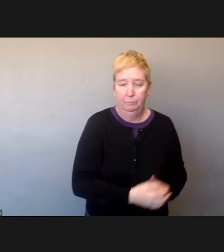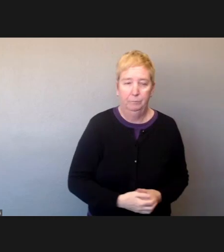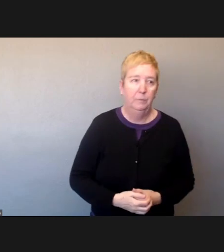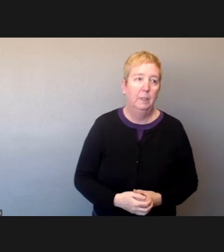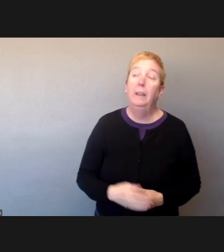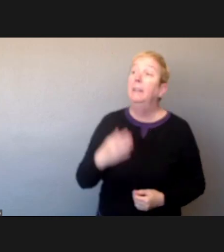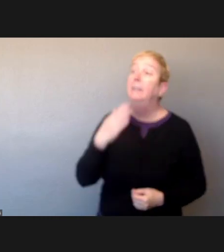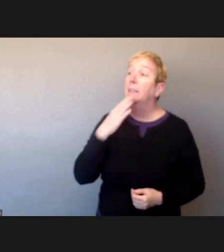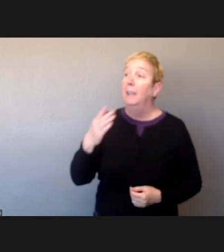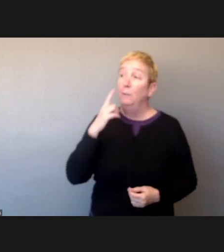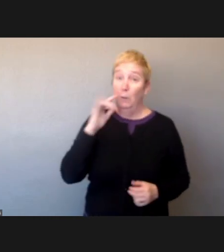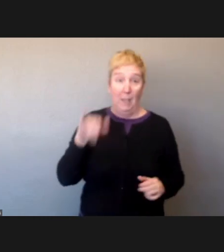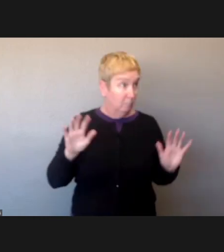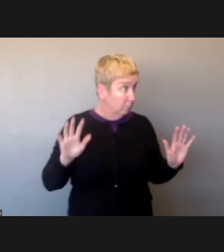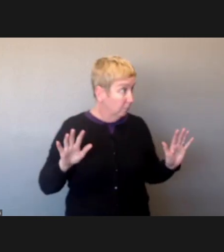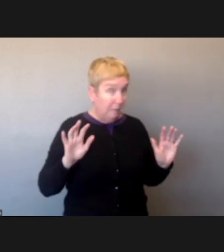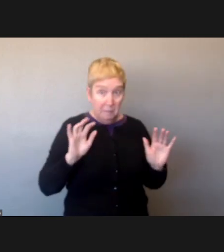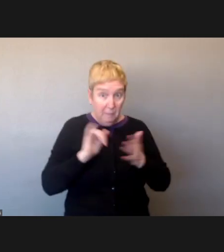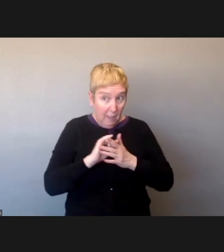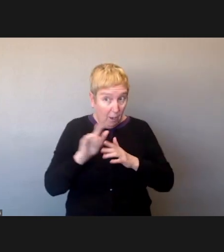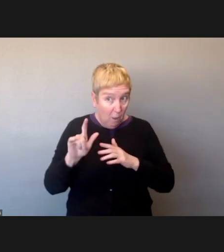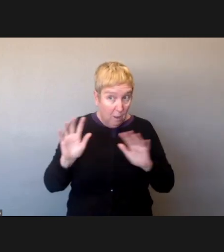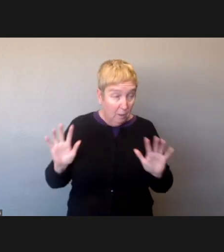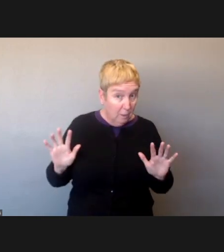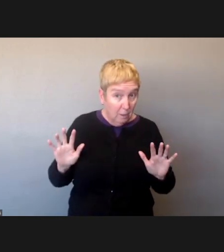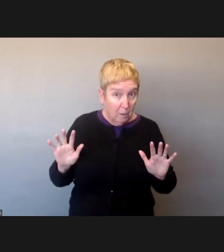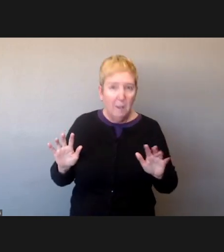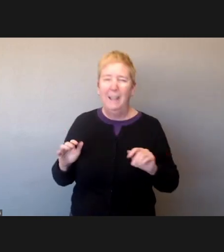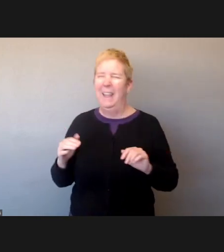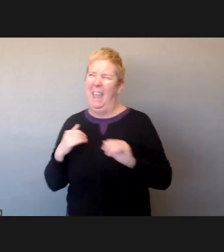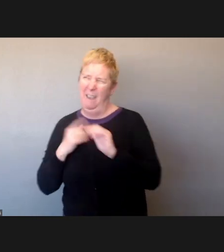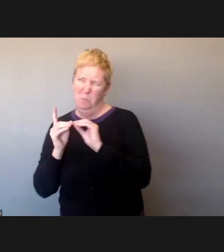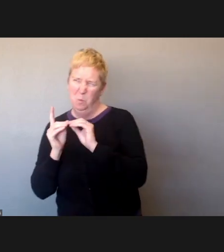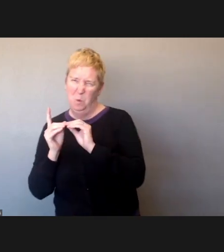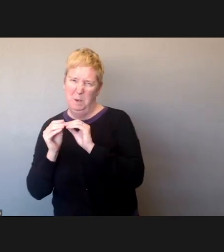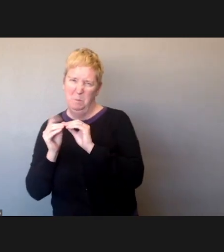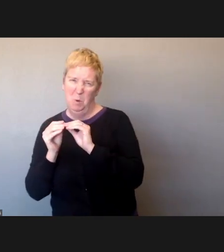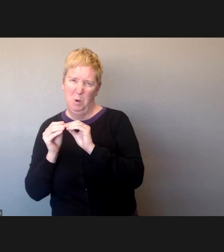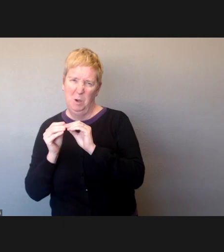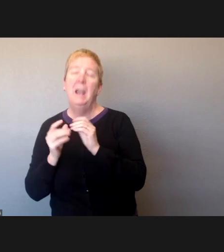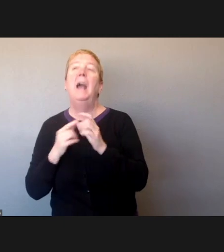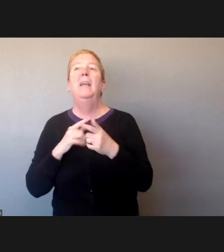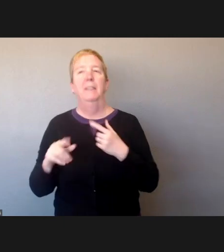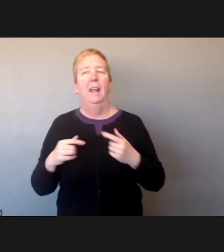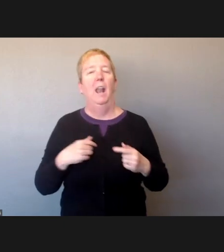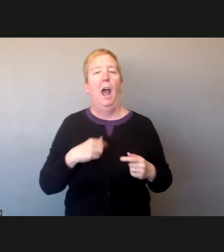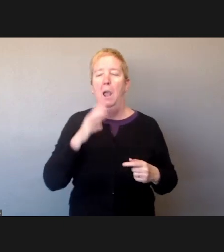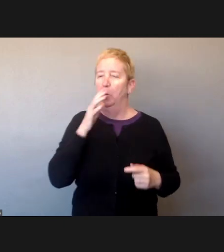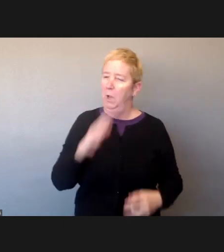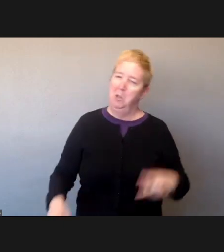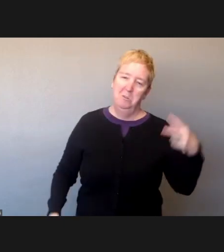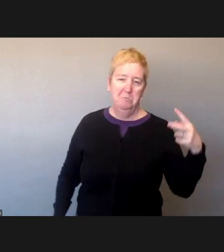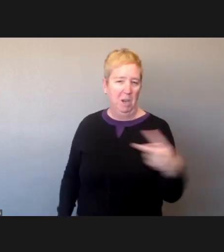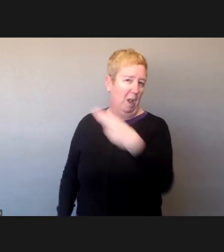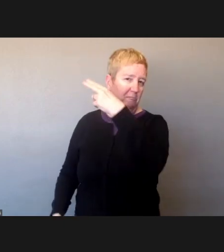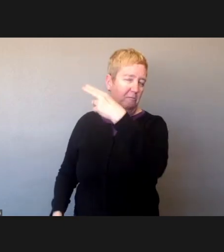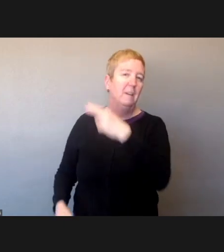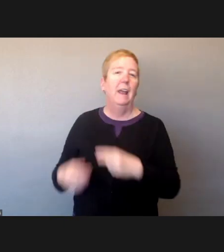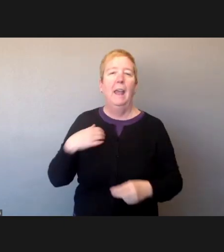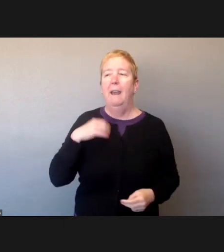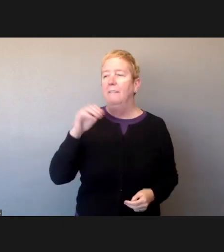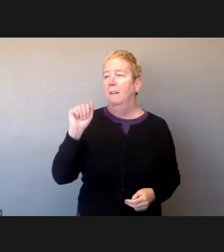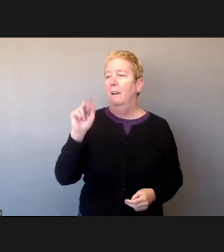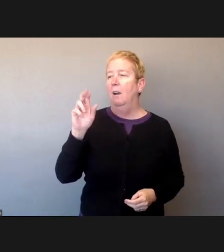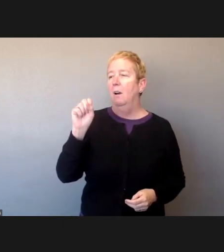And is that it, Jody? Well, we have one last hand, and then I really need to just cut this off. We have